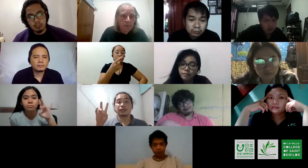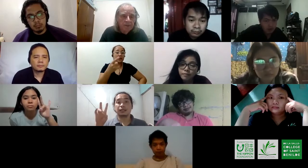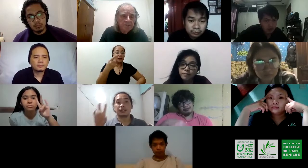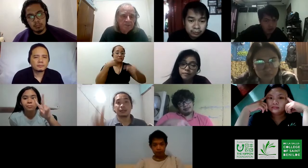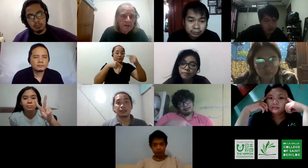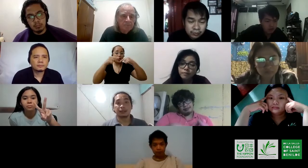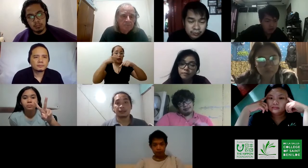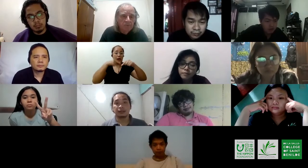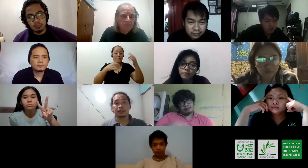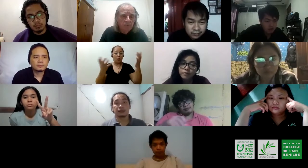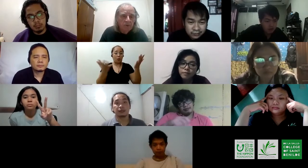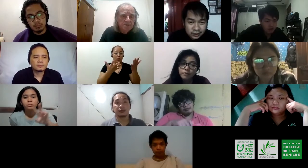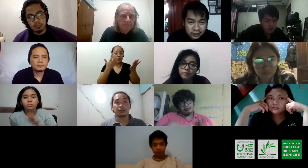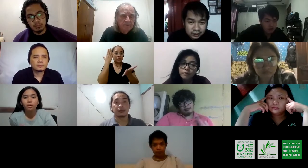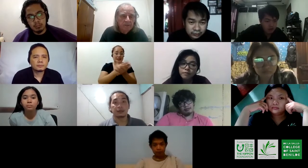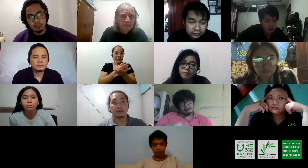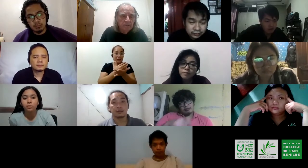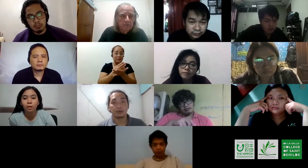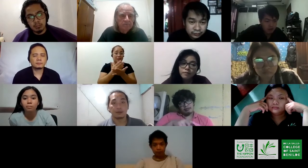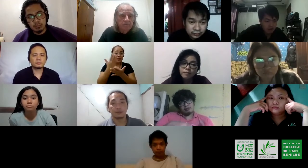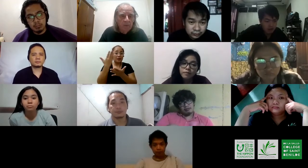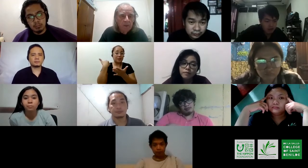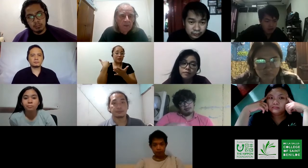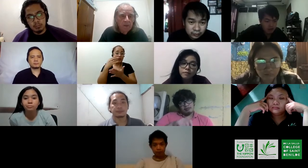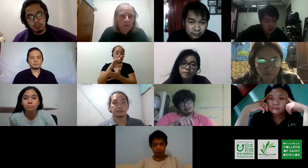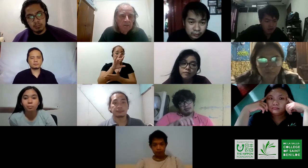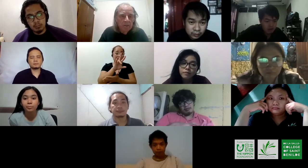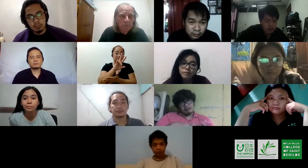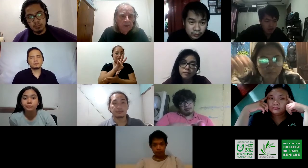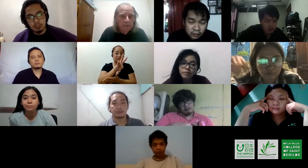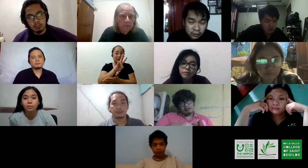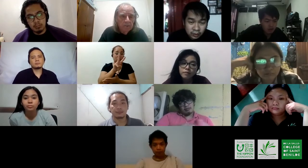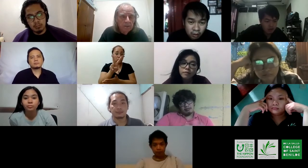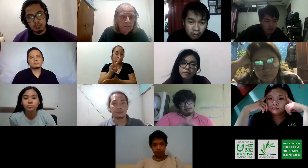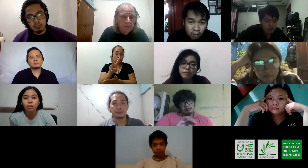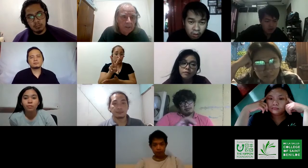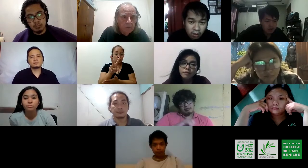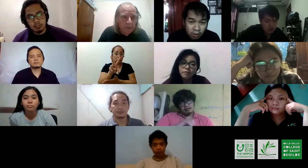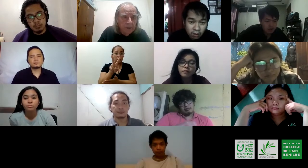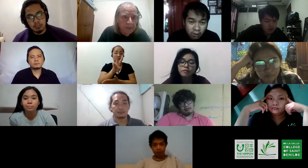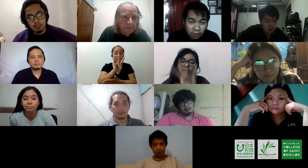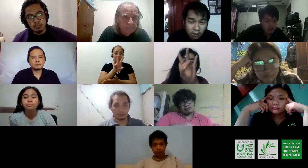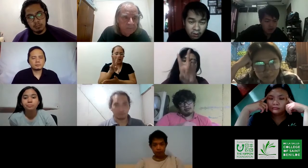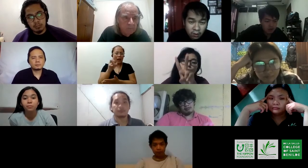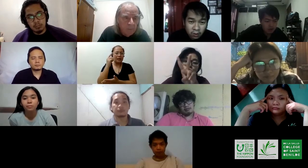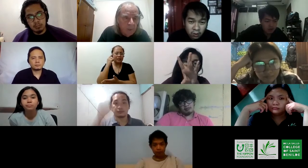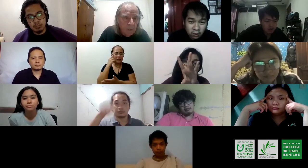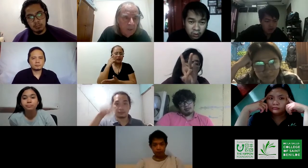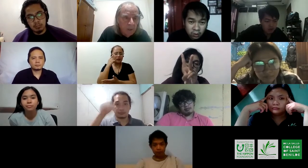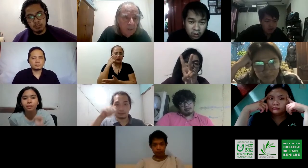where we stopped before 72, did we